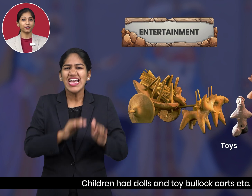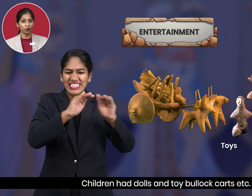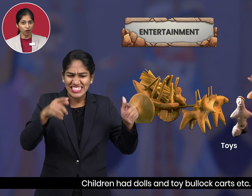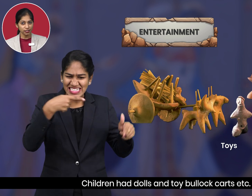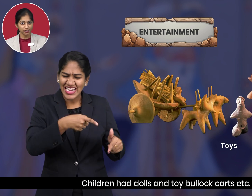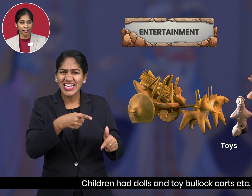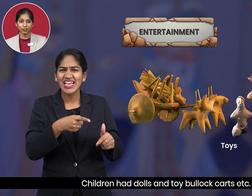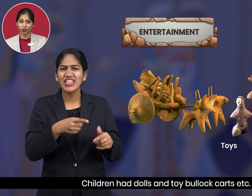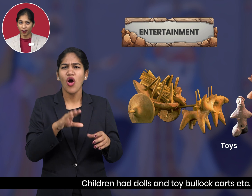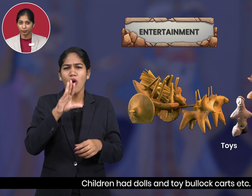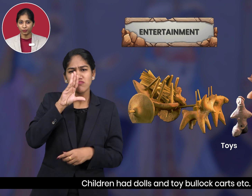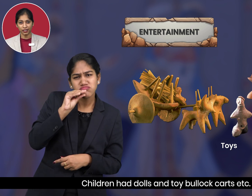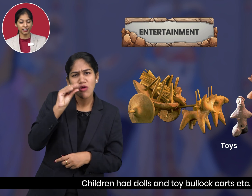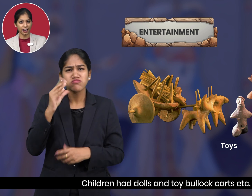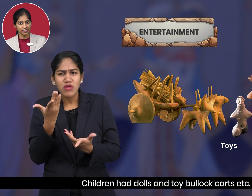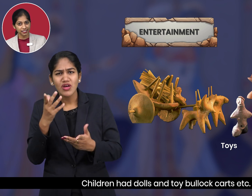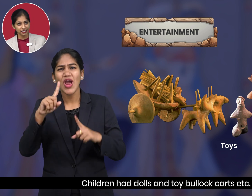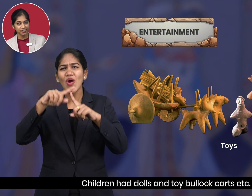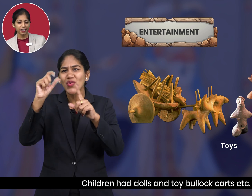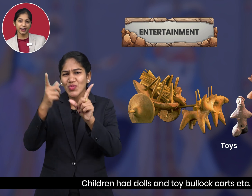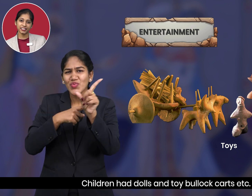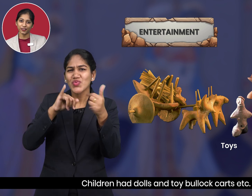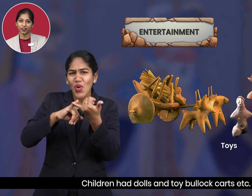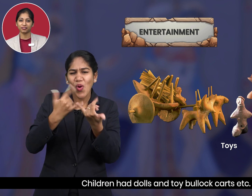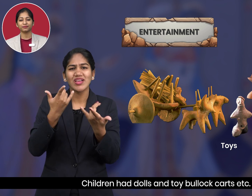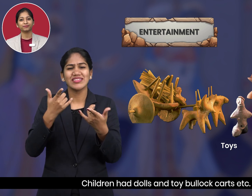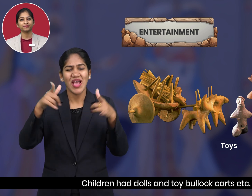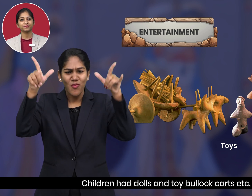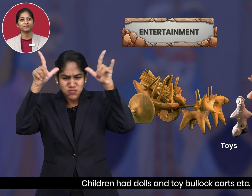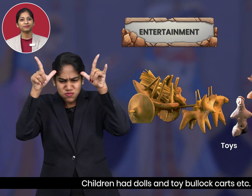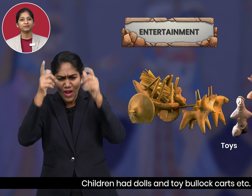Children had dolls and toy bullock carts, etc.